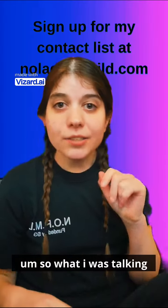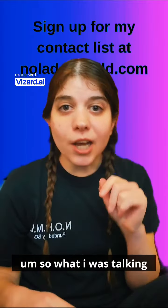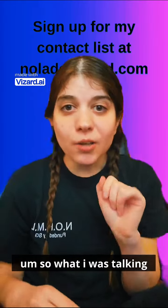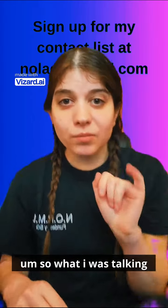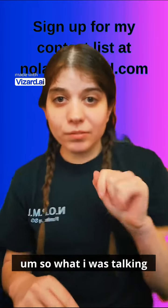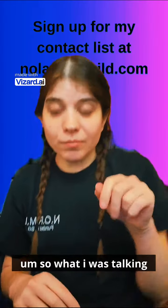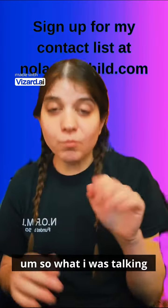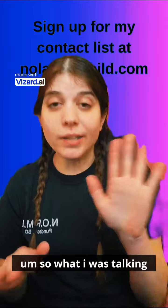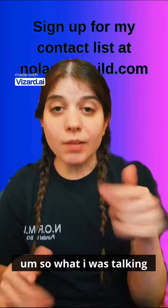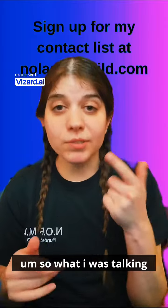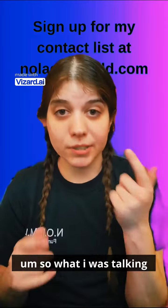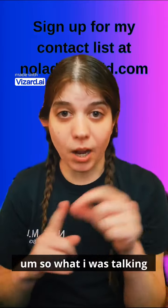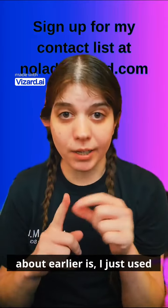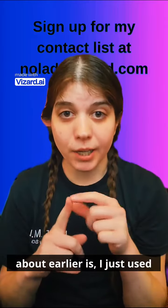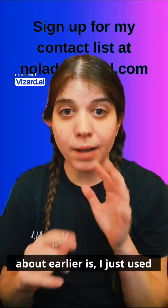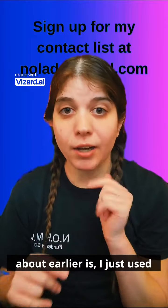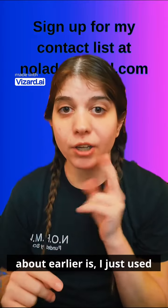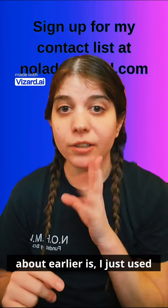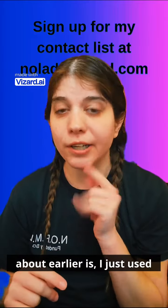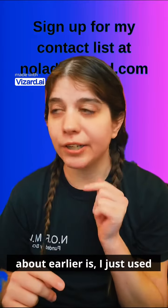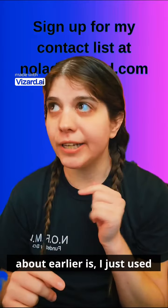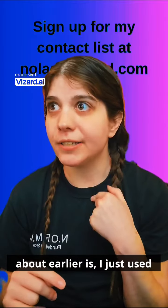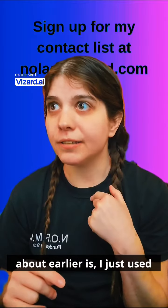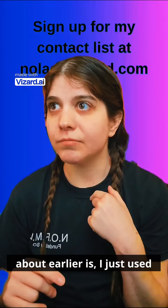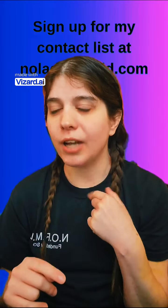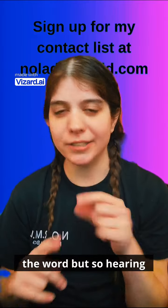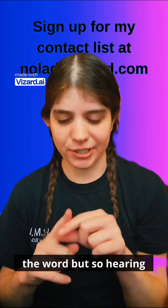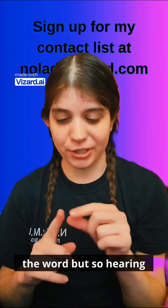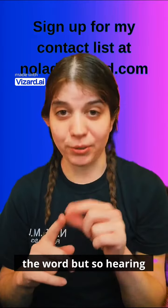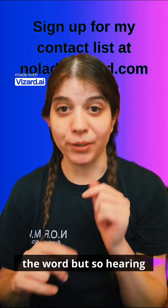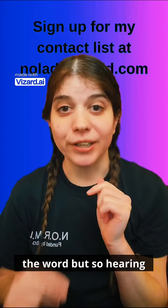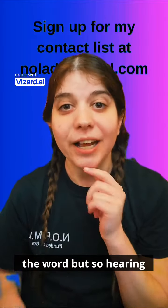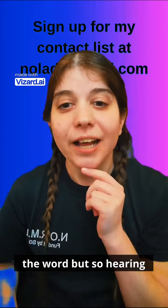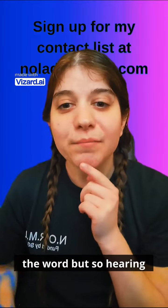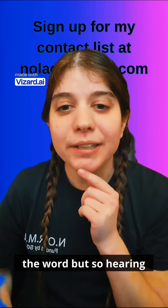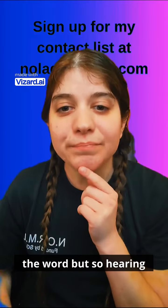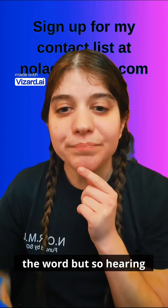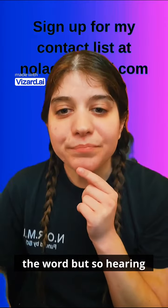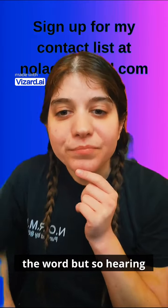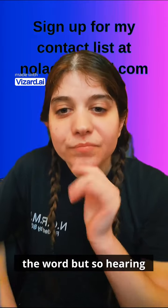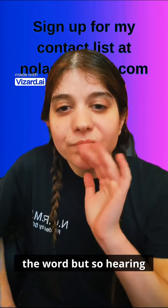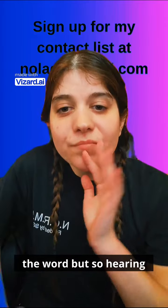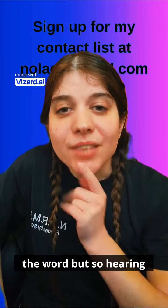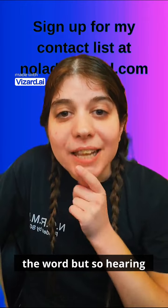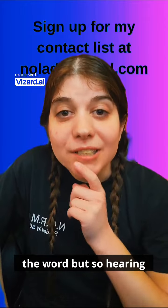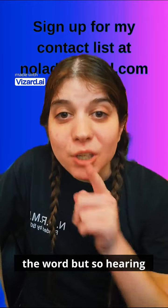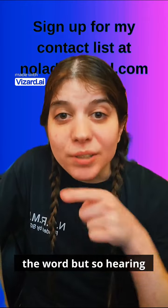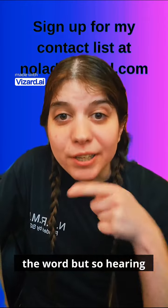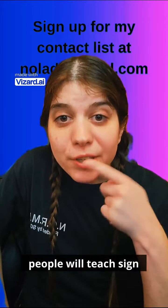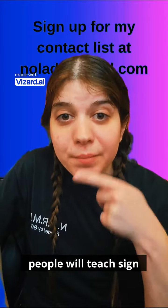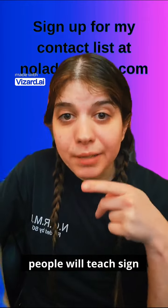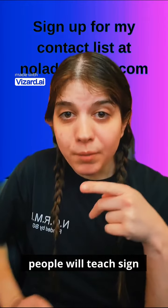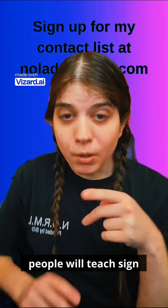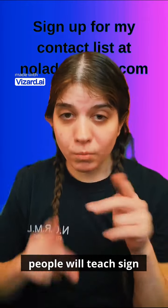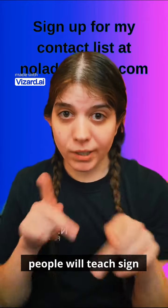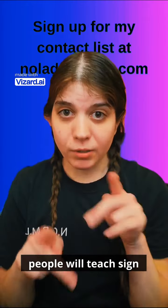So what I was talking about earlier is, I just used the word, but so hearing people will